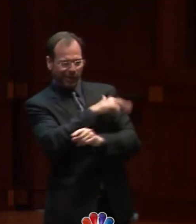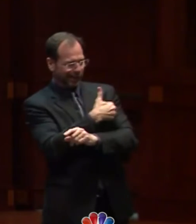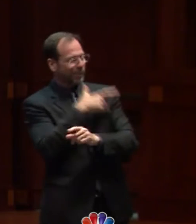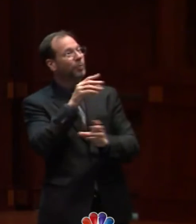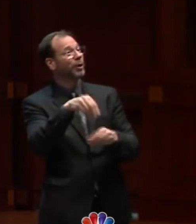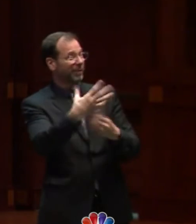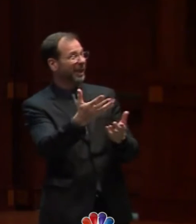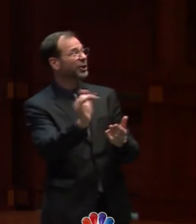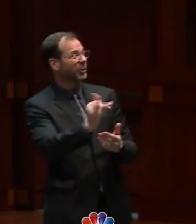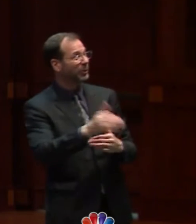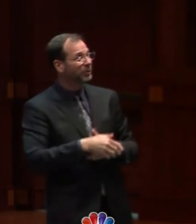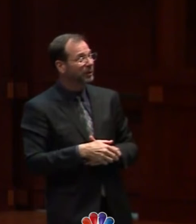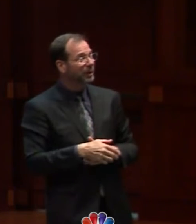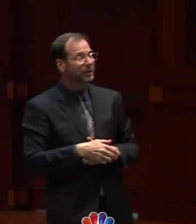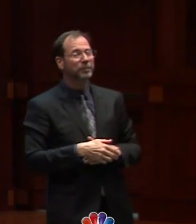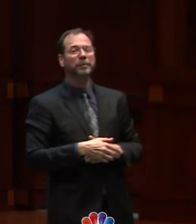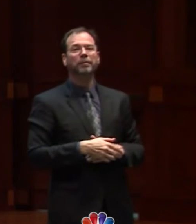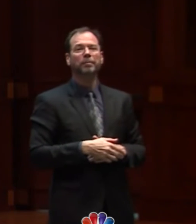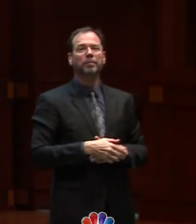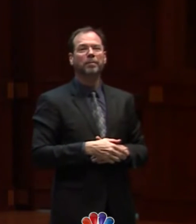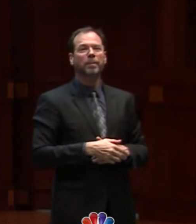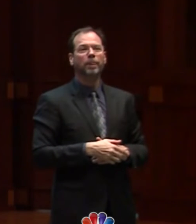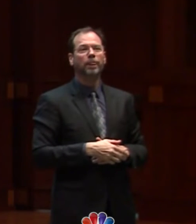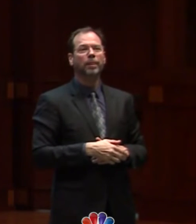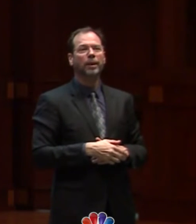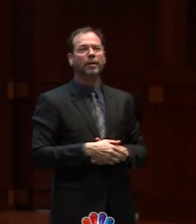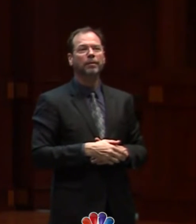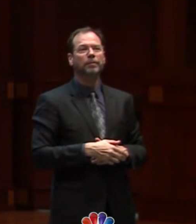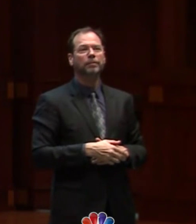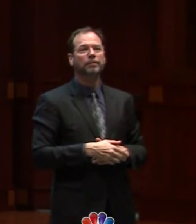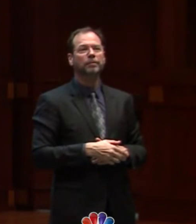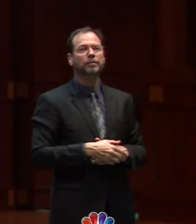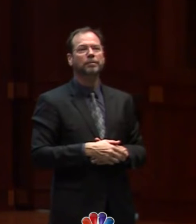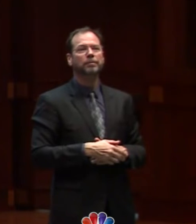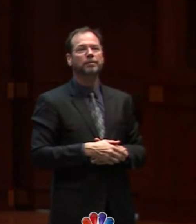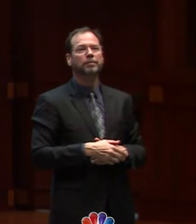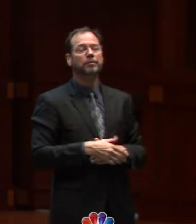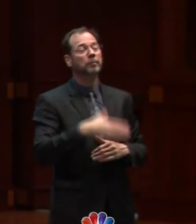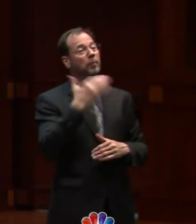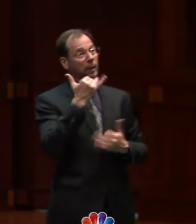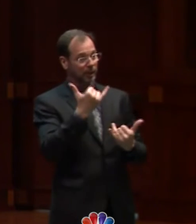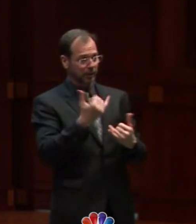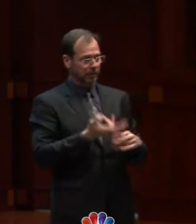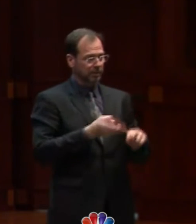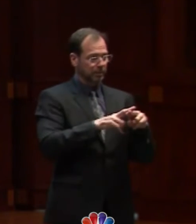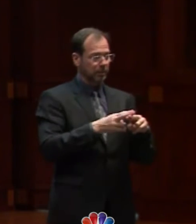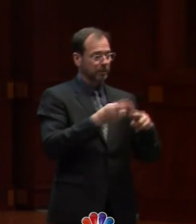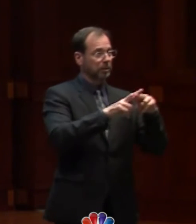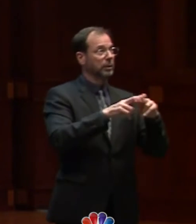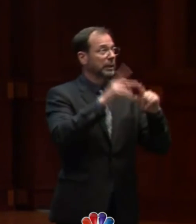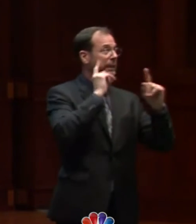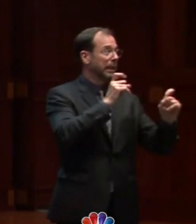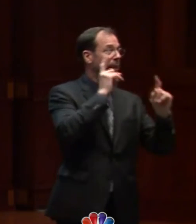also. But also, because of the increased testing and